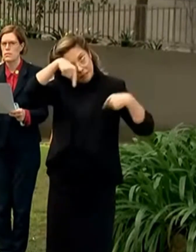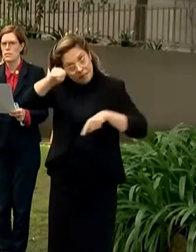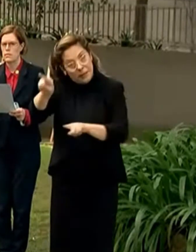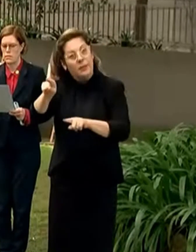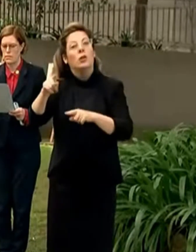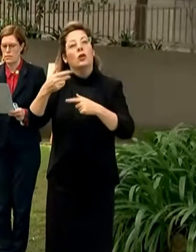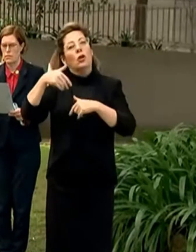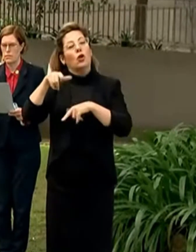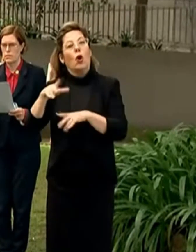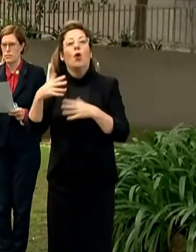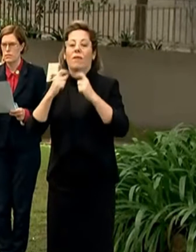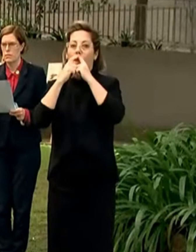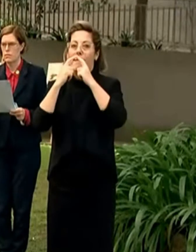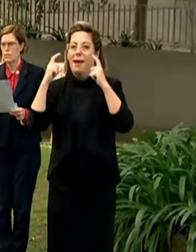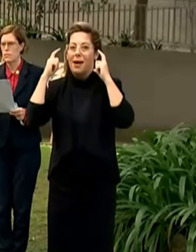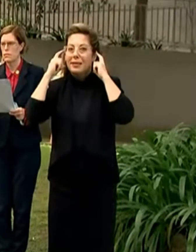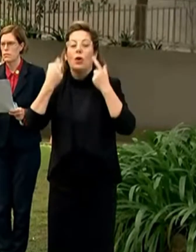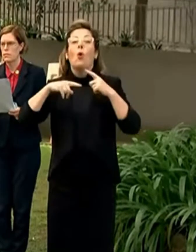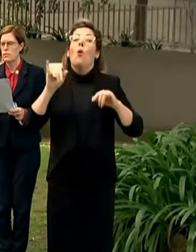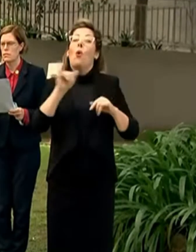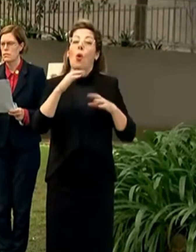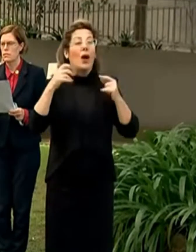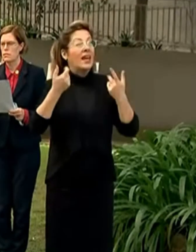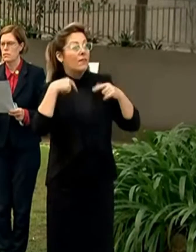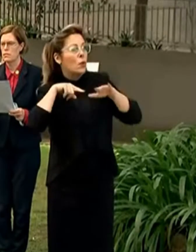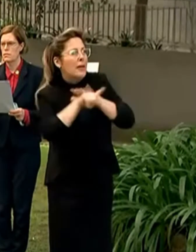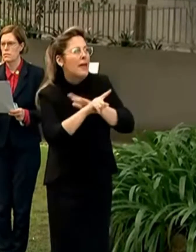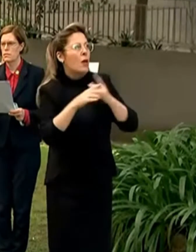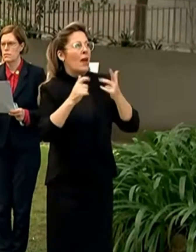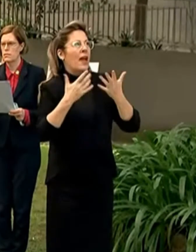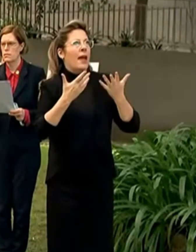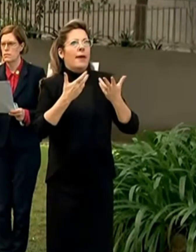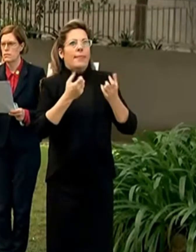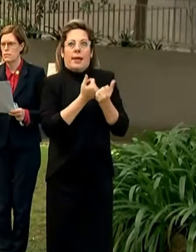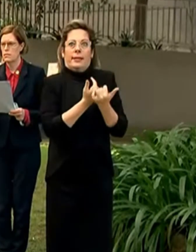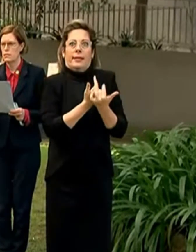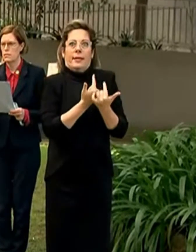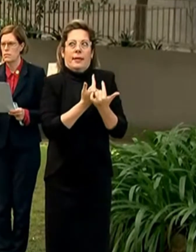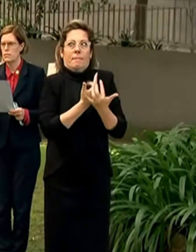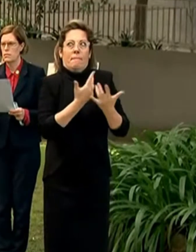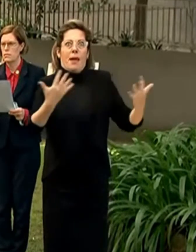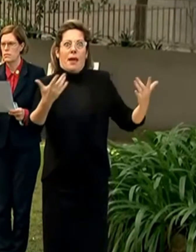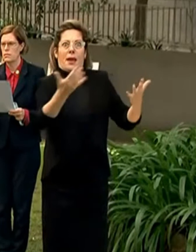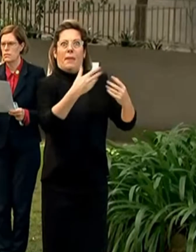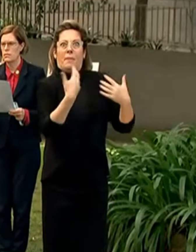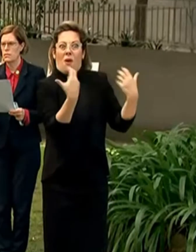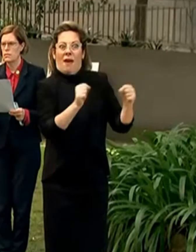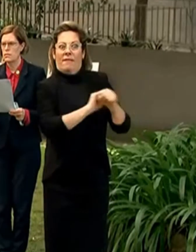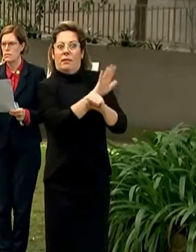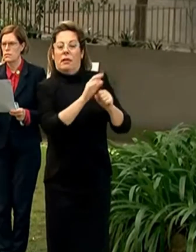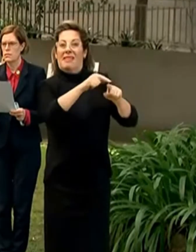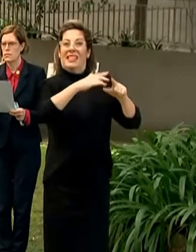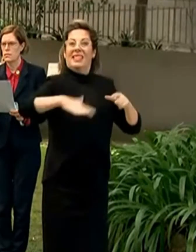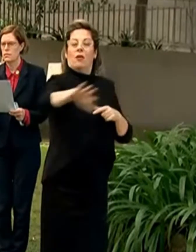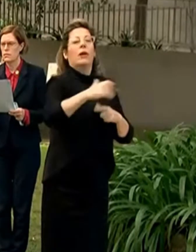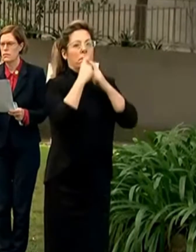community transmission, we would like you to wear a mask. Now, this strong recommendation we're asking occur from tomorrow. Again, it is not compulsory,